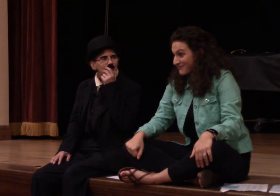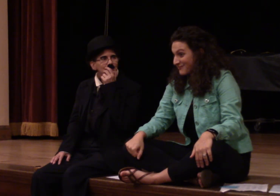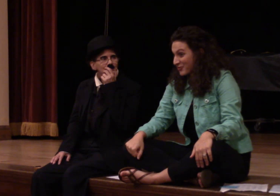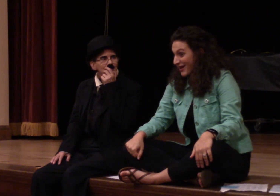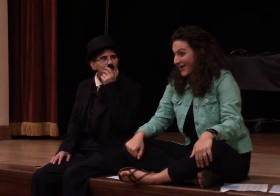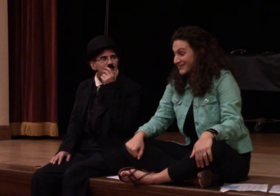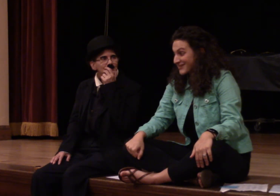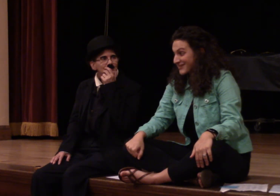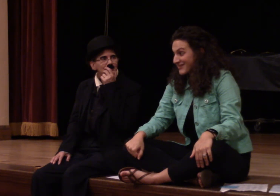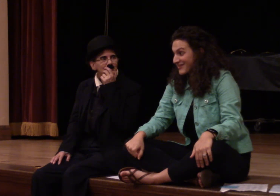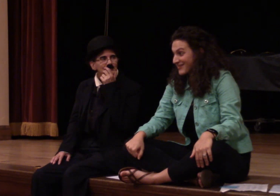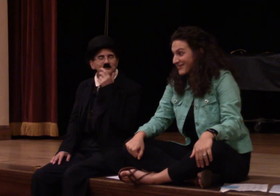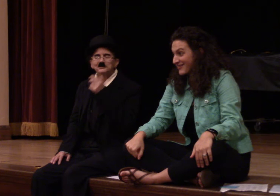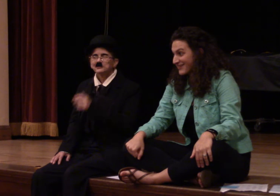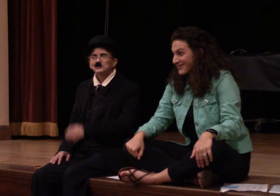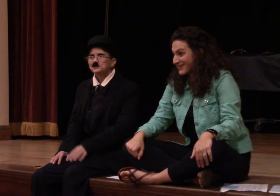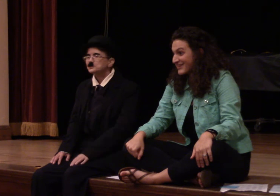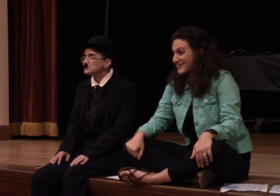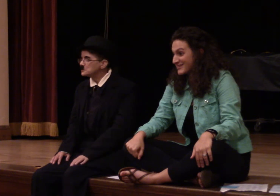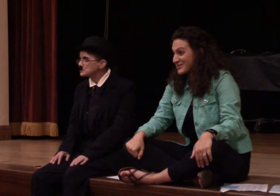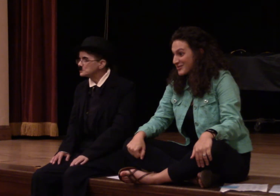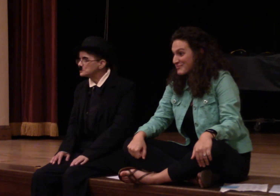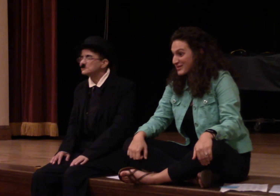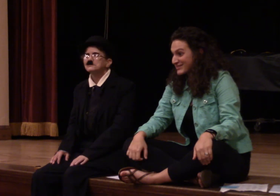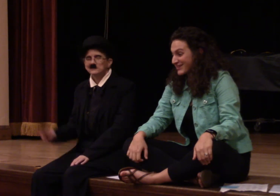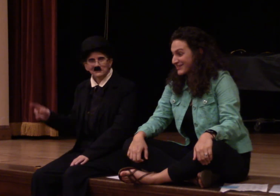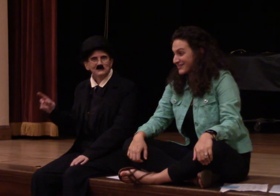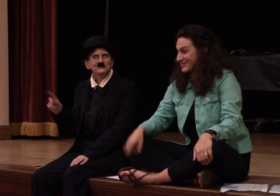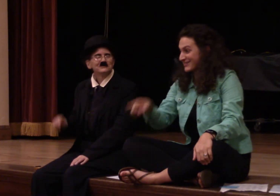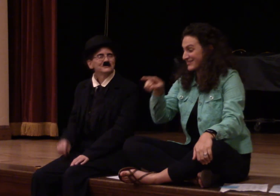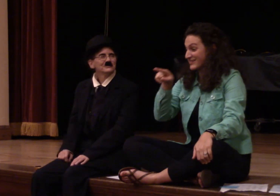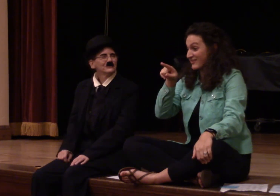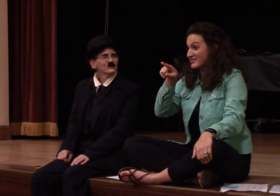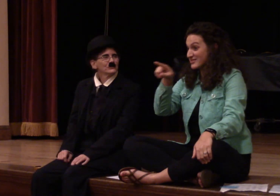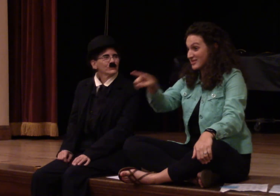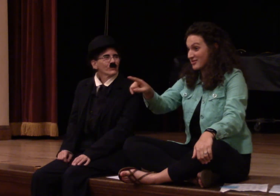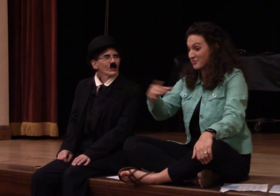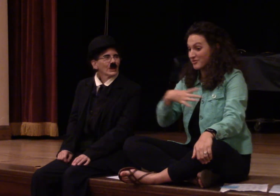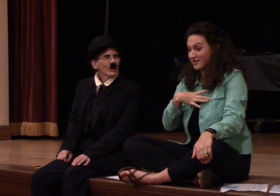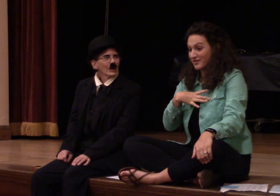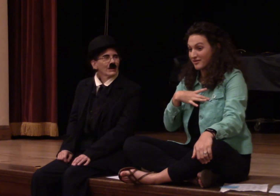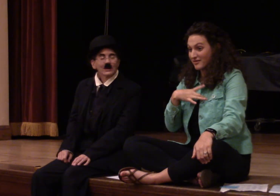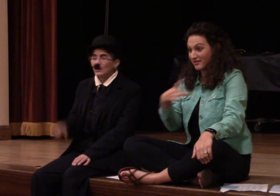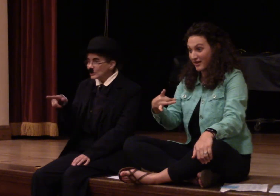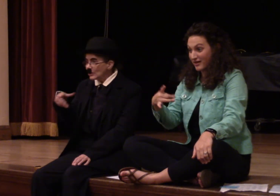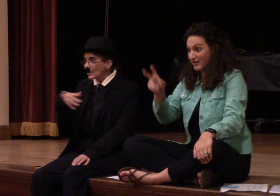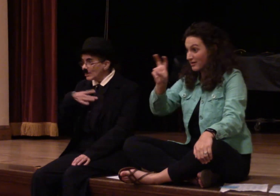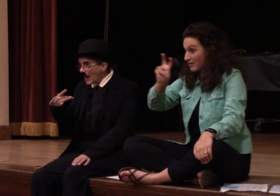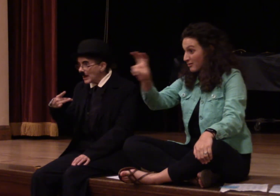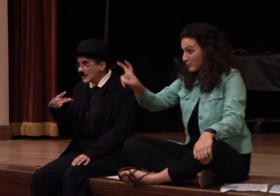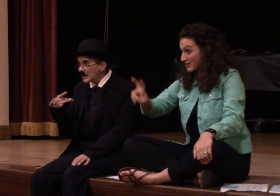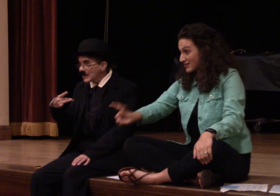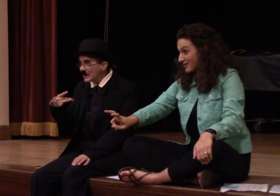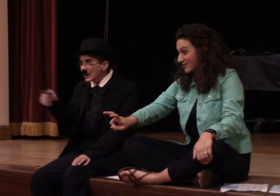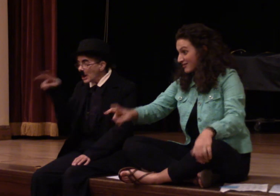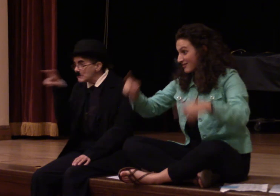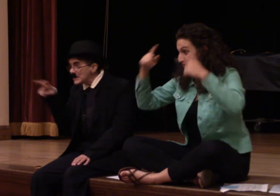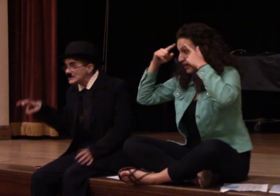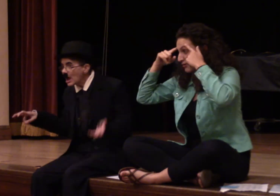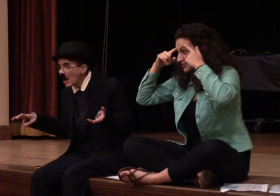what I ask? Something about pizza. Do you like pizza? Yeah. Do you like pizza? My eyebrows are